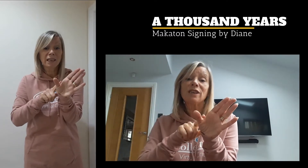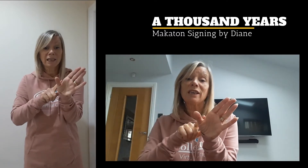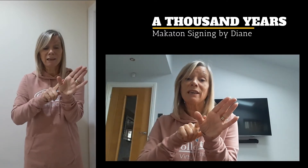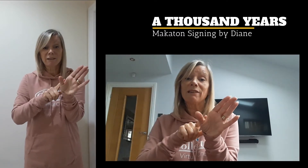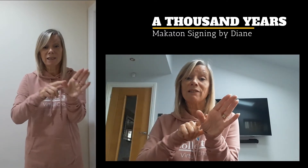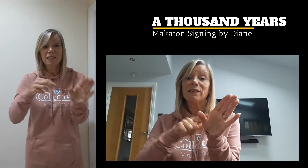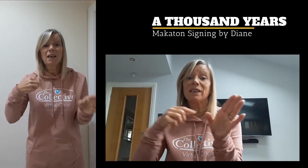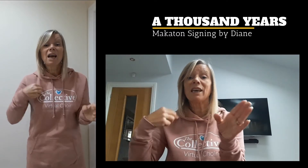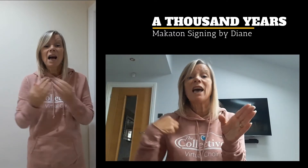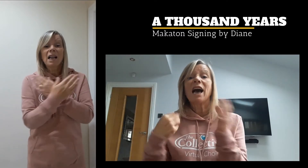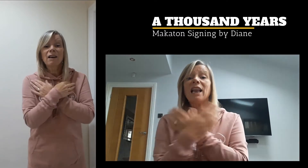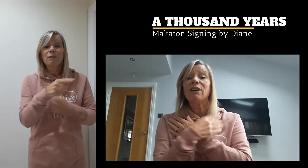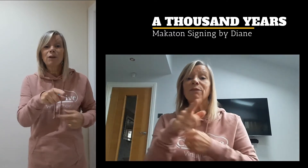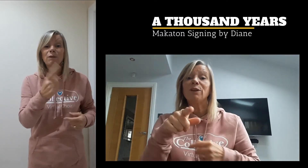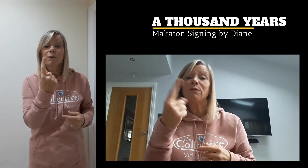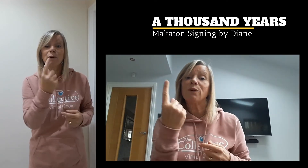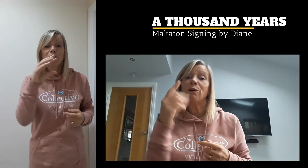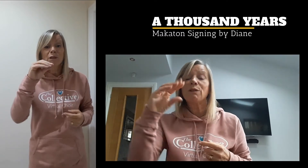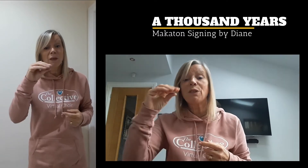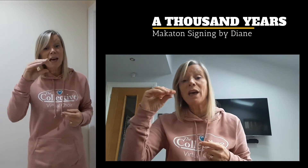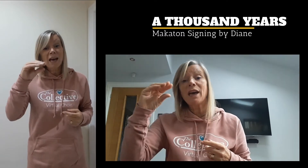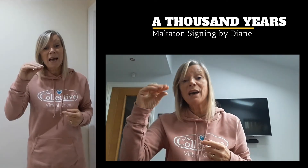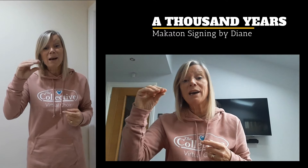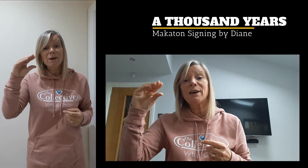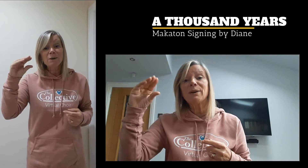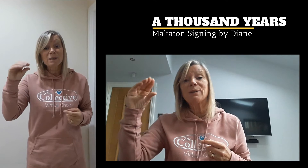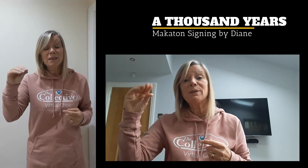thousand years. I love you for a